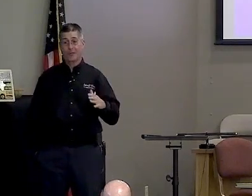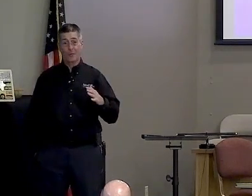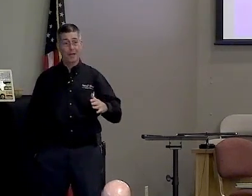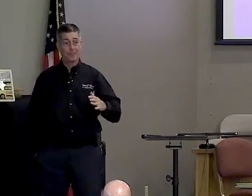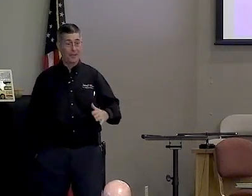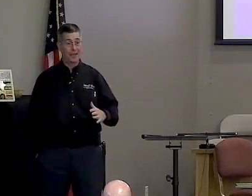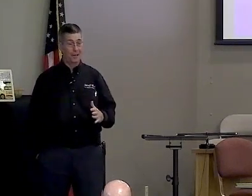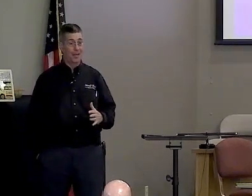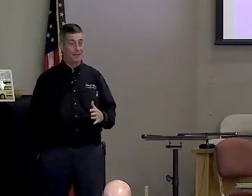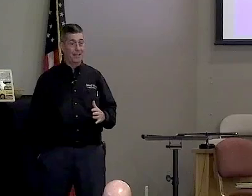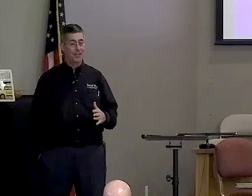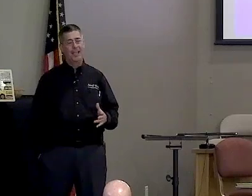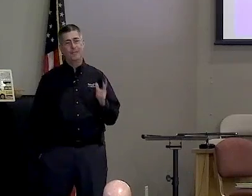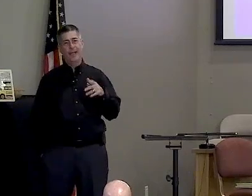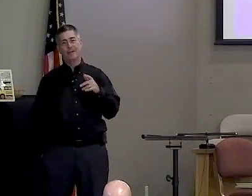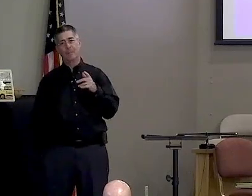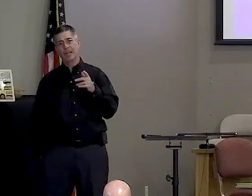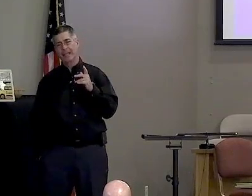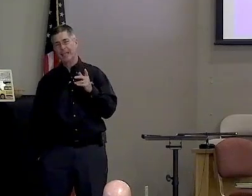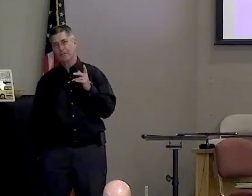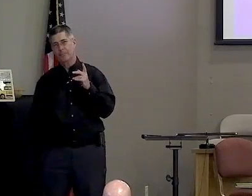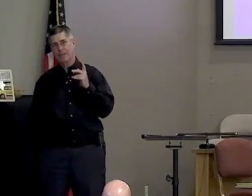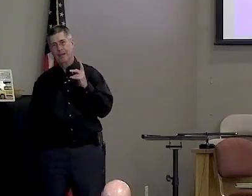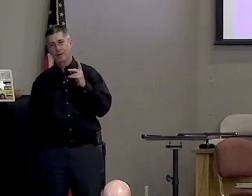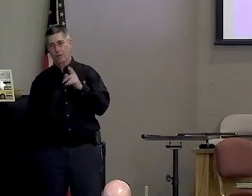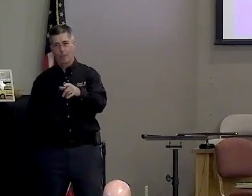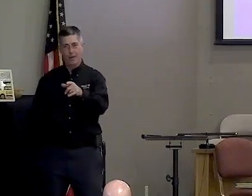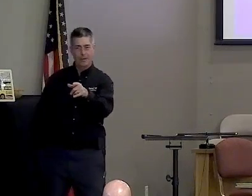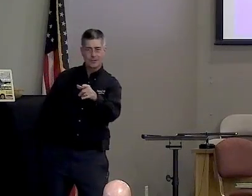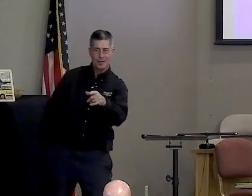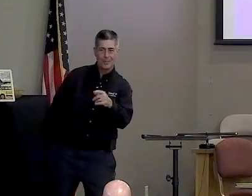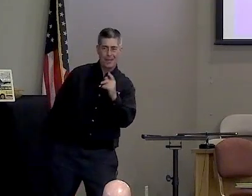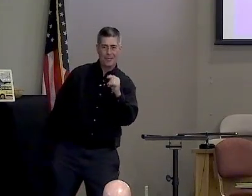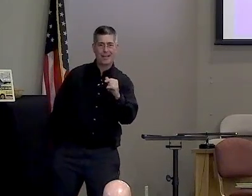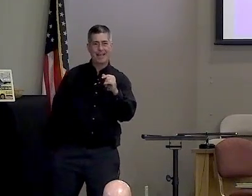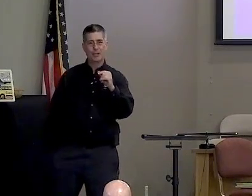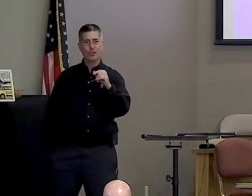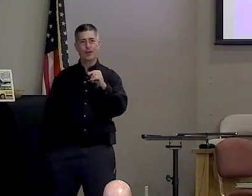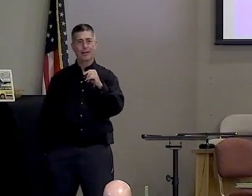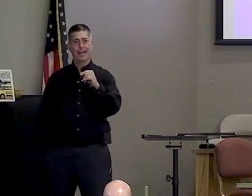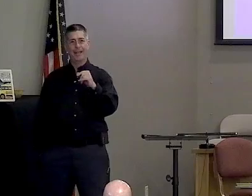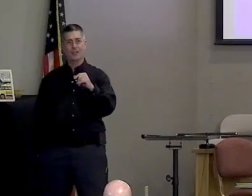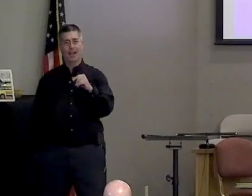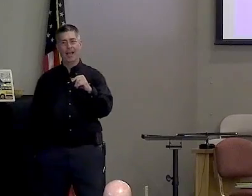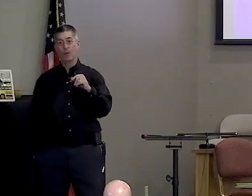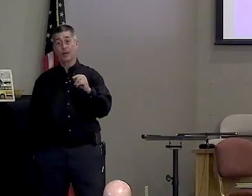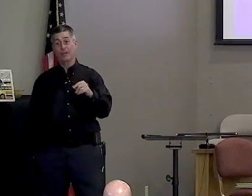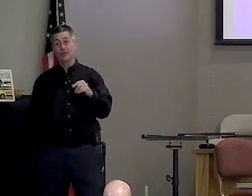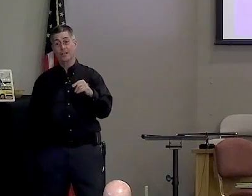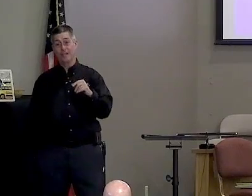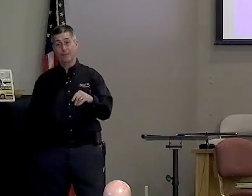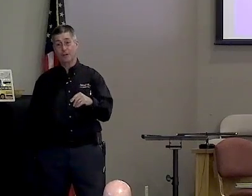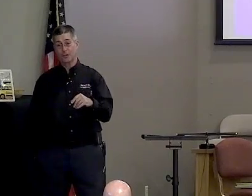way of thinking about things. In fact, I believe, don't hold me to this, but I think next year in ASLI we're going to be doing deaf culture.